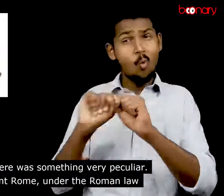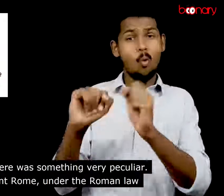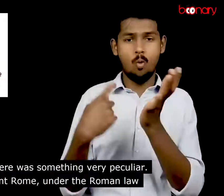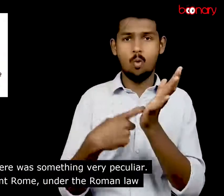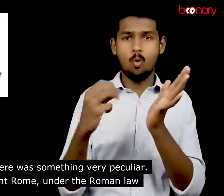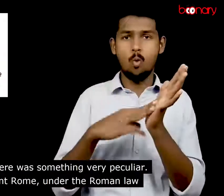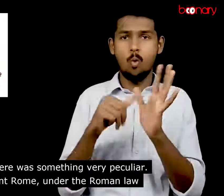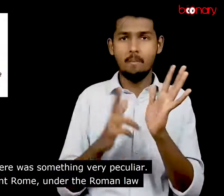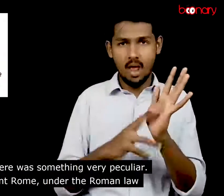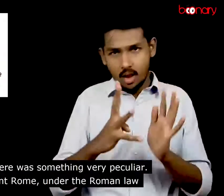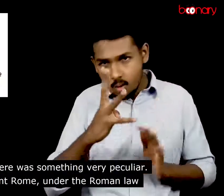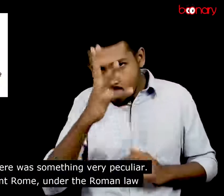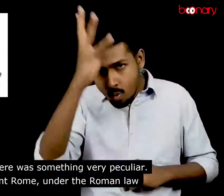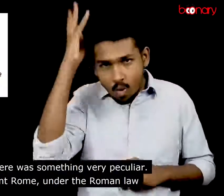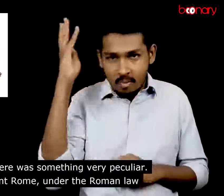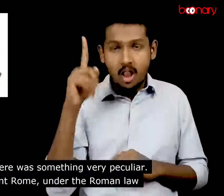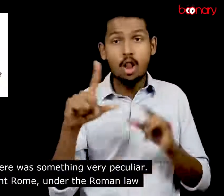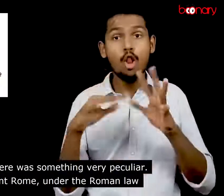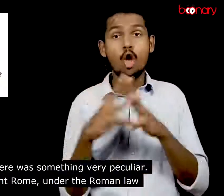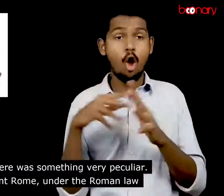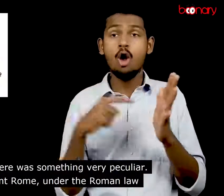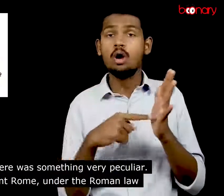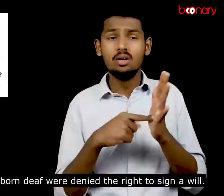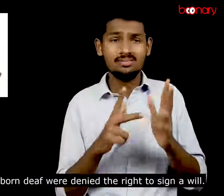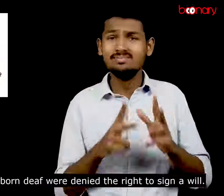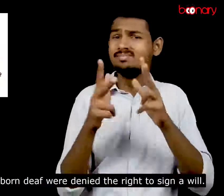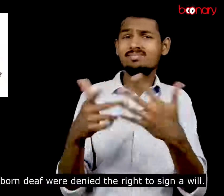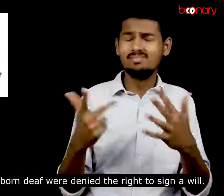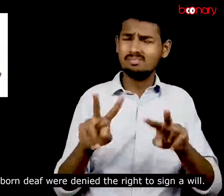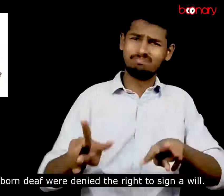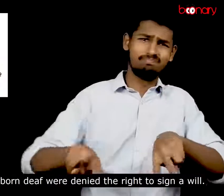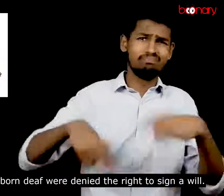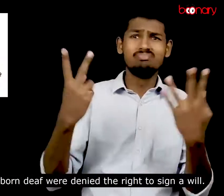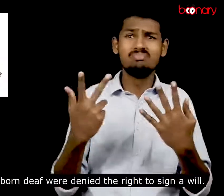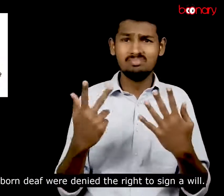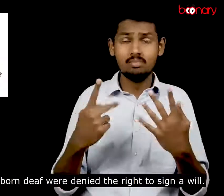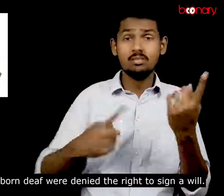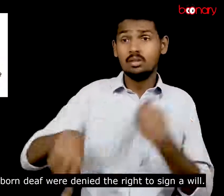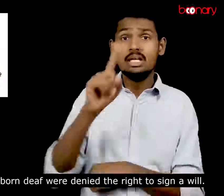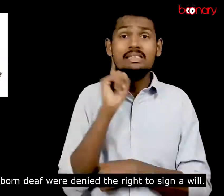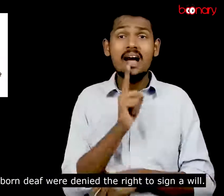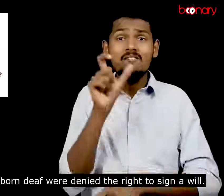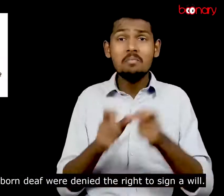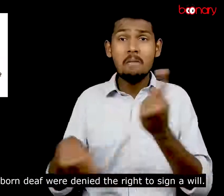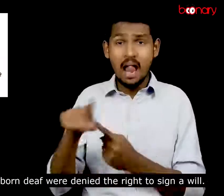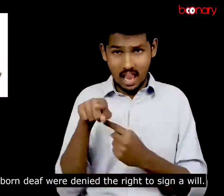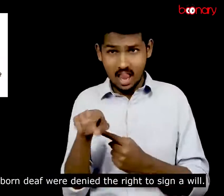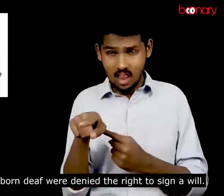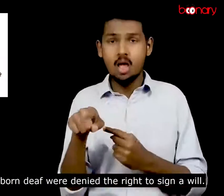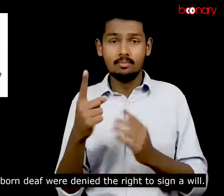Rome, under the Roman law, people who were born deaf were denied the